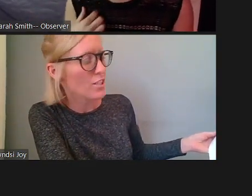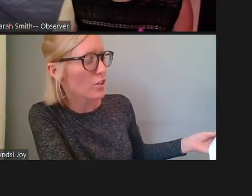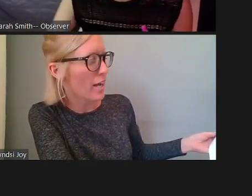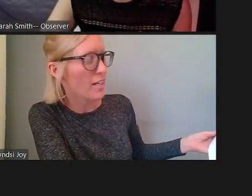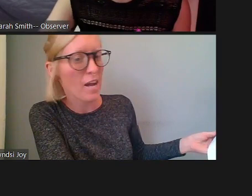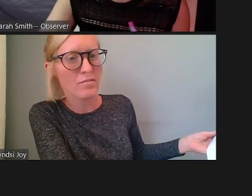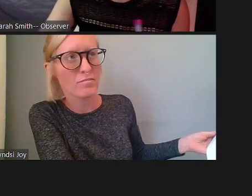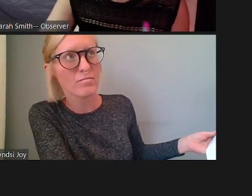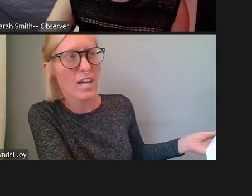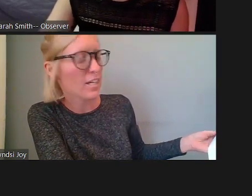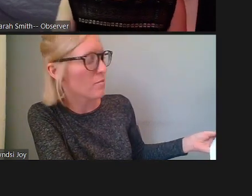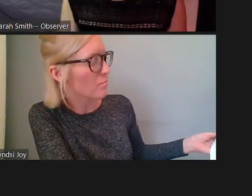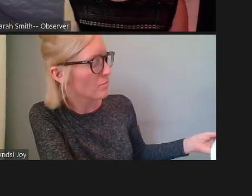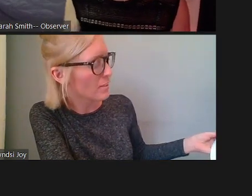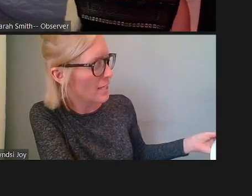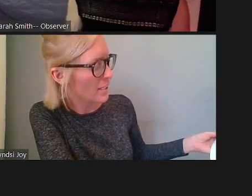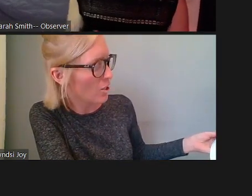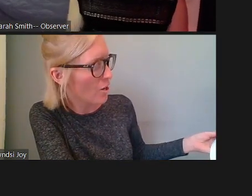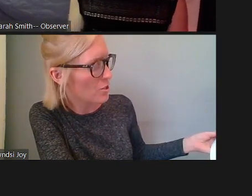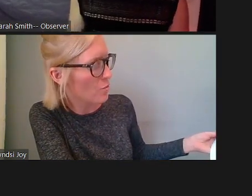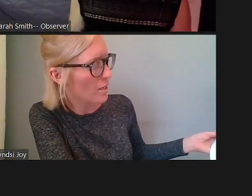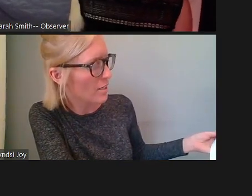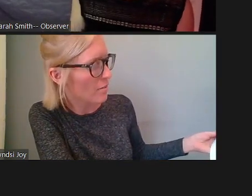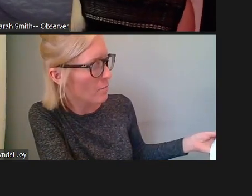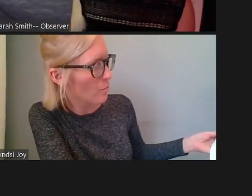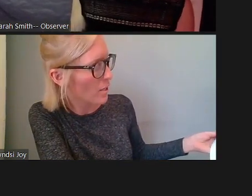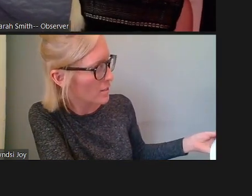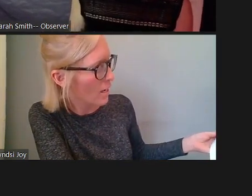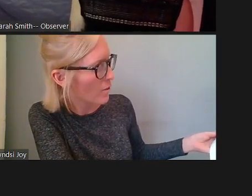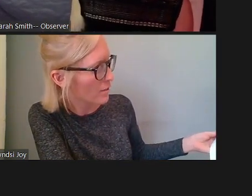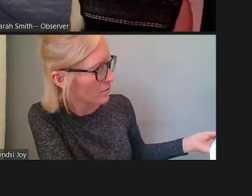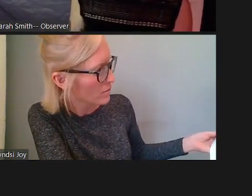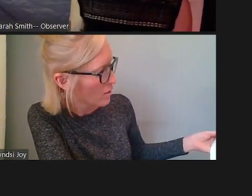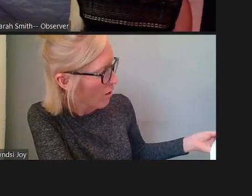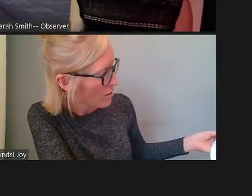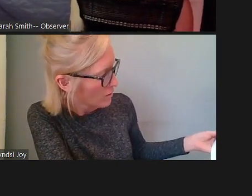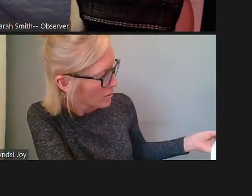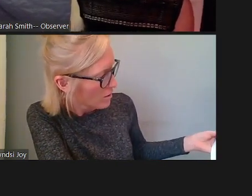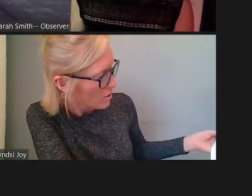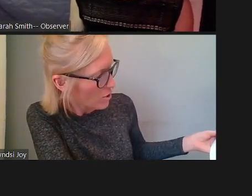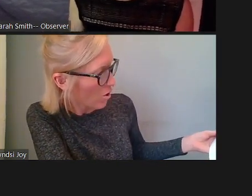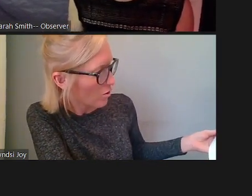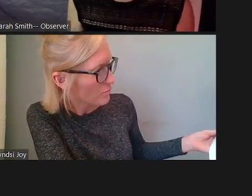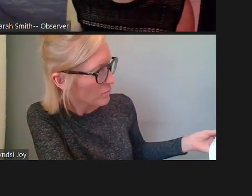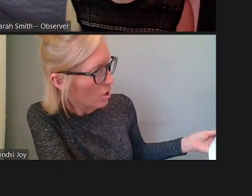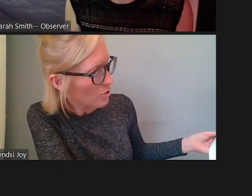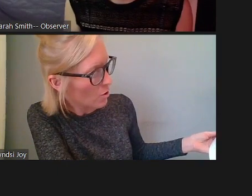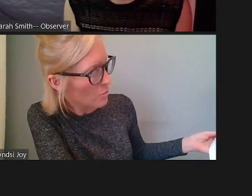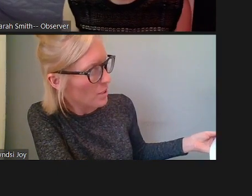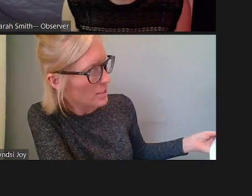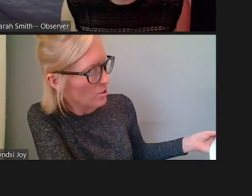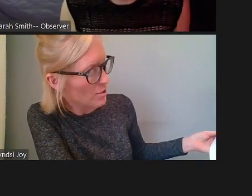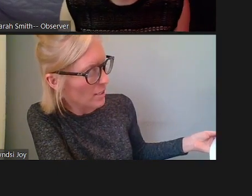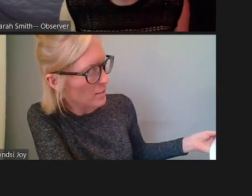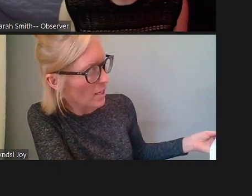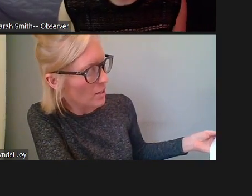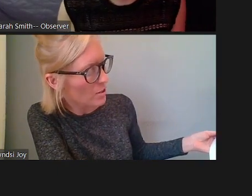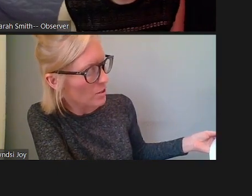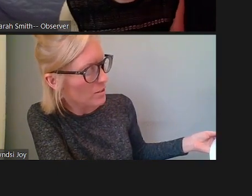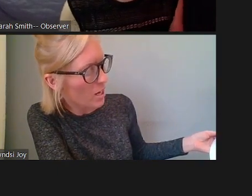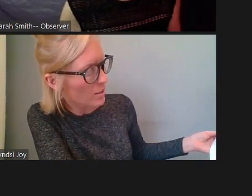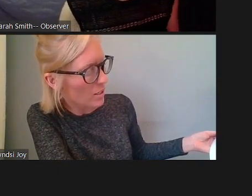will help you. That's okay. That's like the hardest one, and I've memorized that one. Okay. So it starts